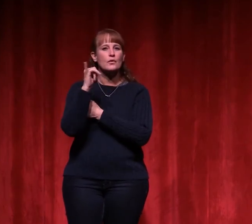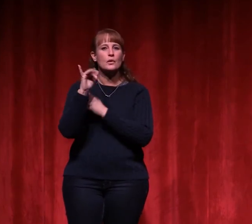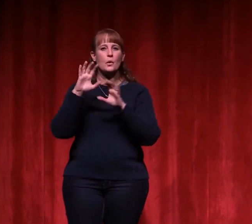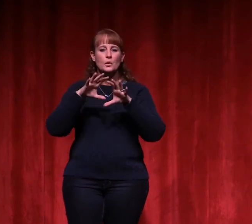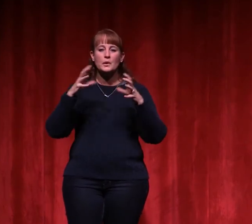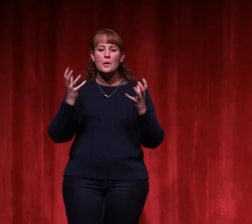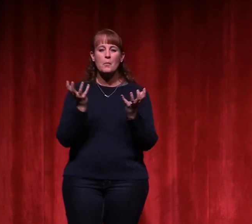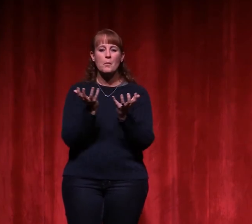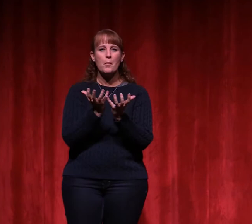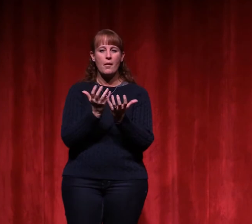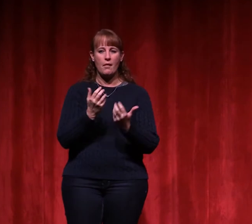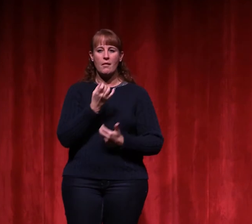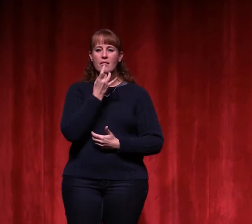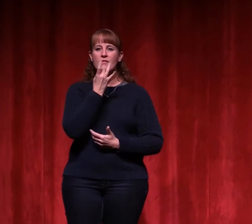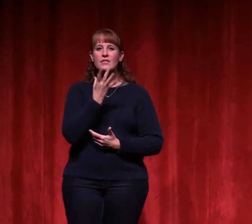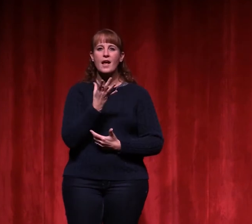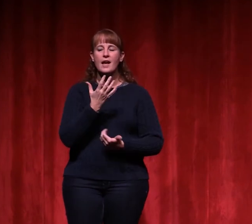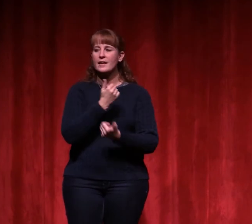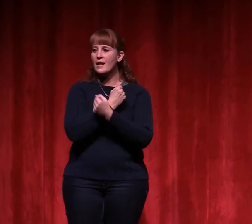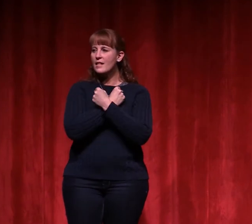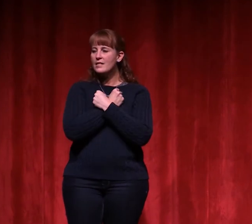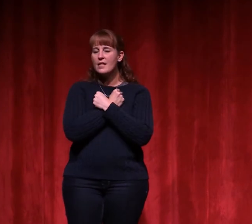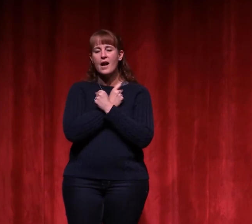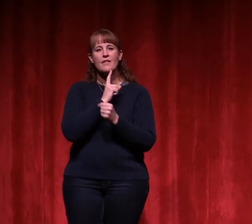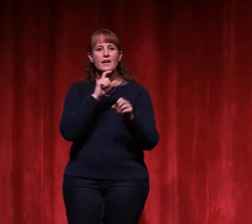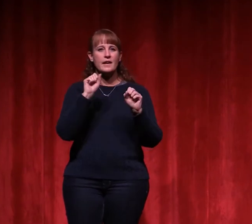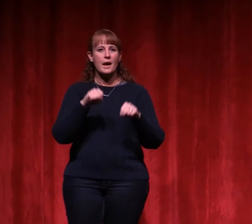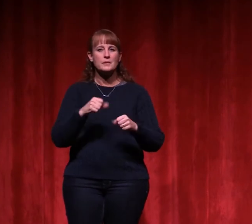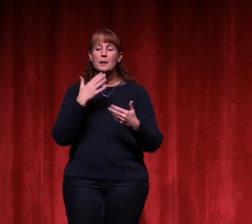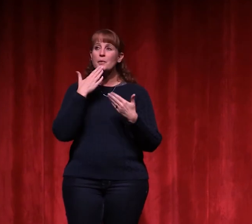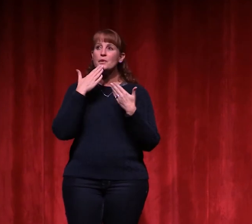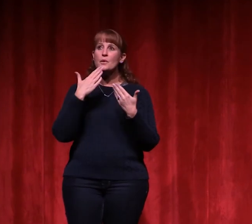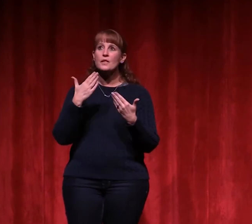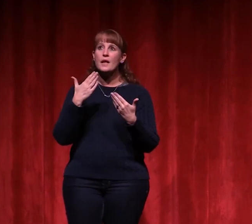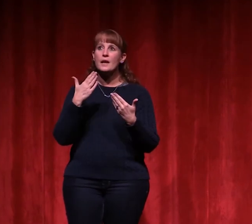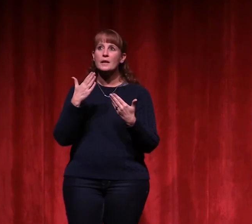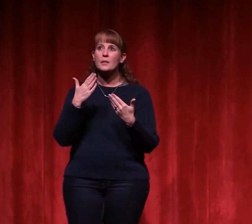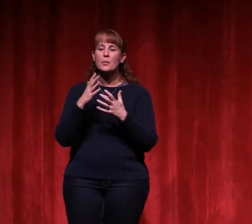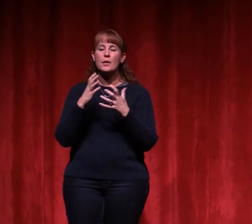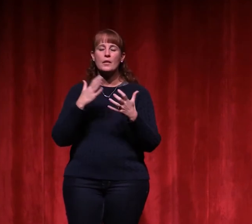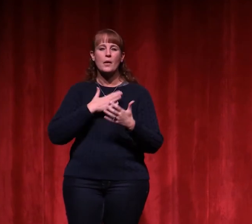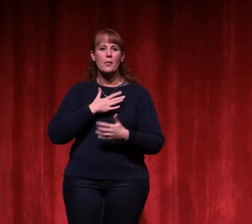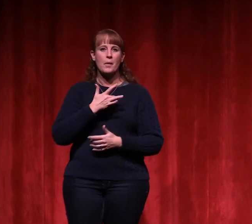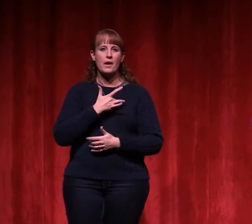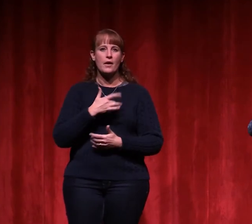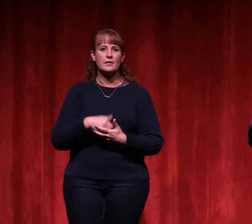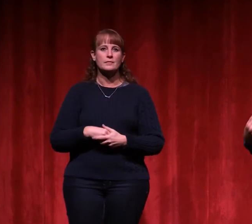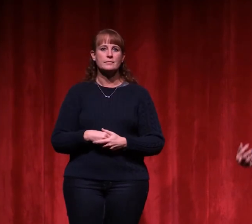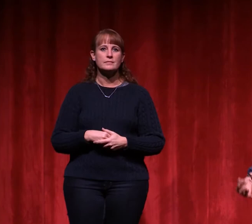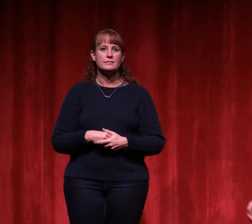ball of light and love. And I was able to thank him with all my heart.